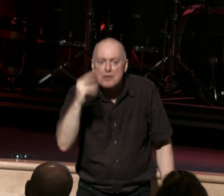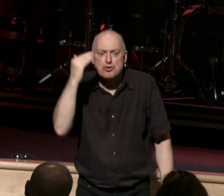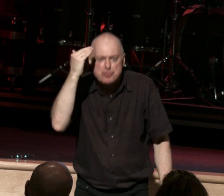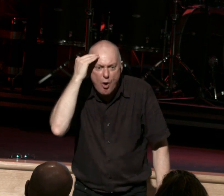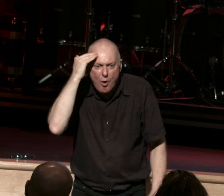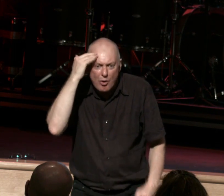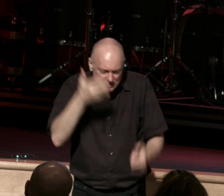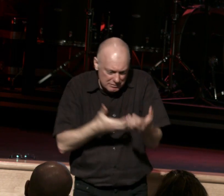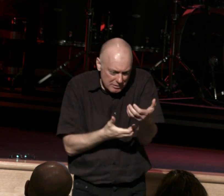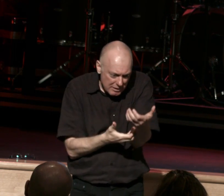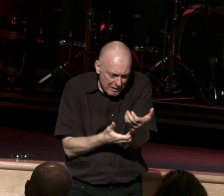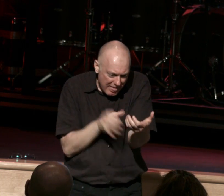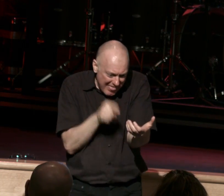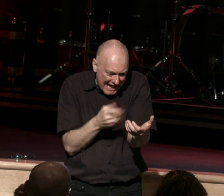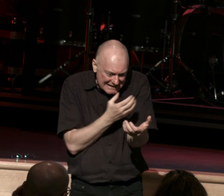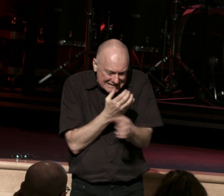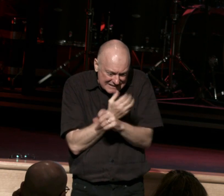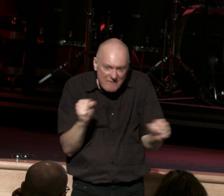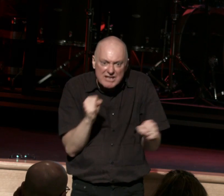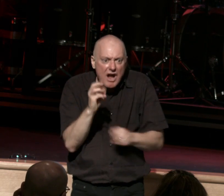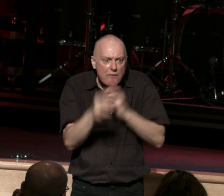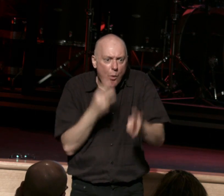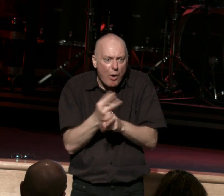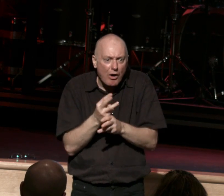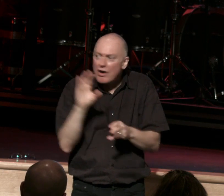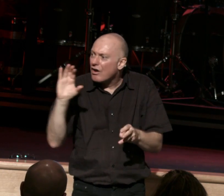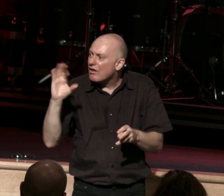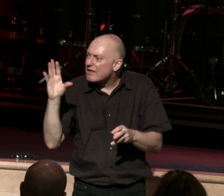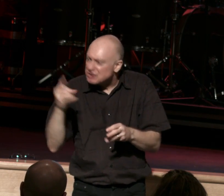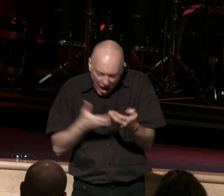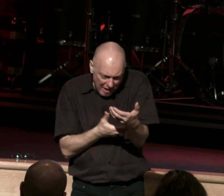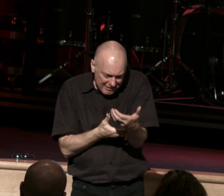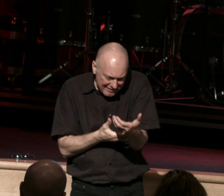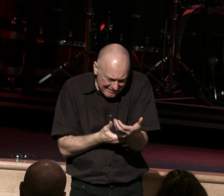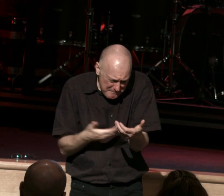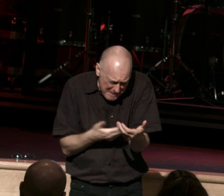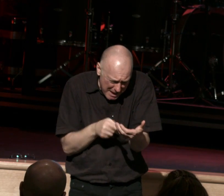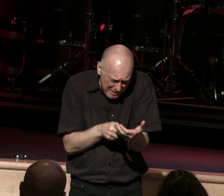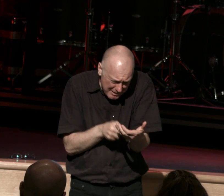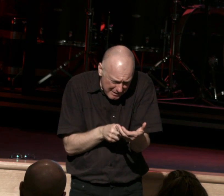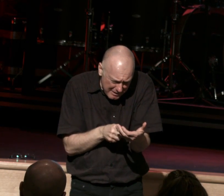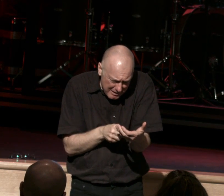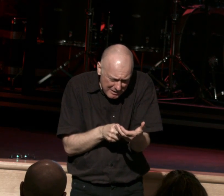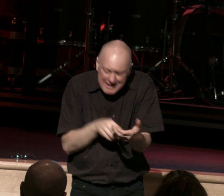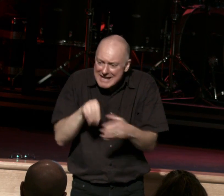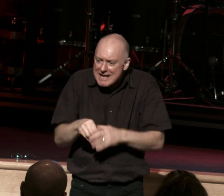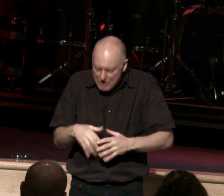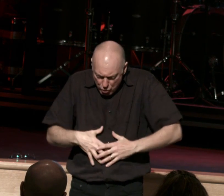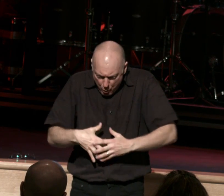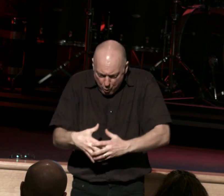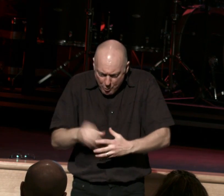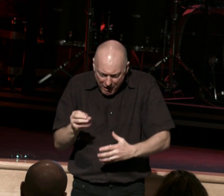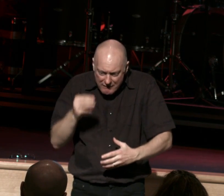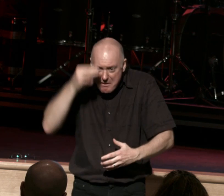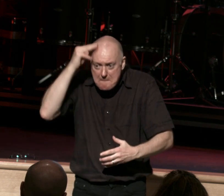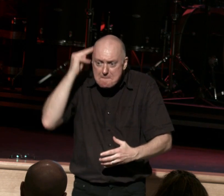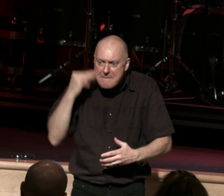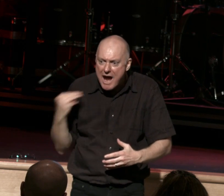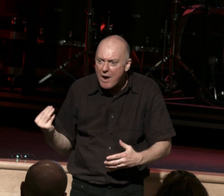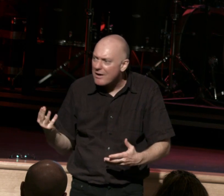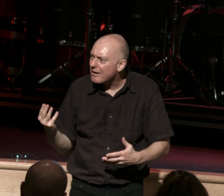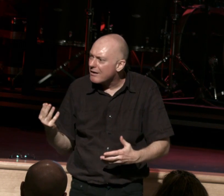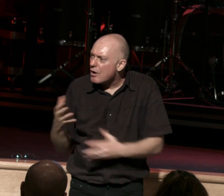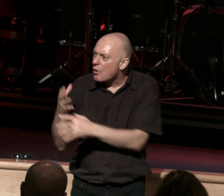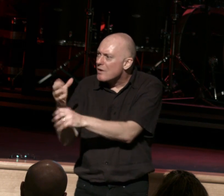He knows he's holding the salvation of the world. And here's what he also knows. The infant, this little infant was formed in the womb of